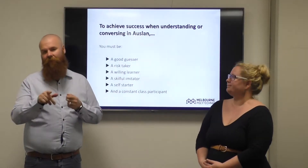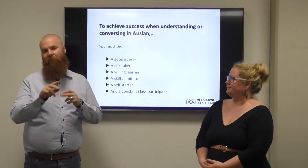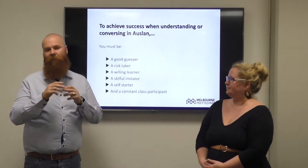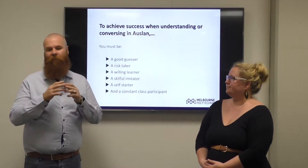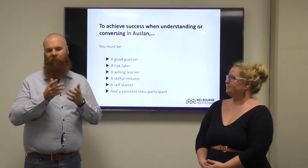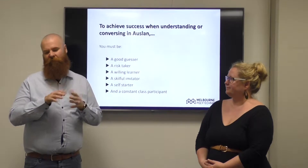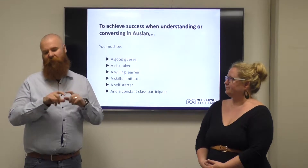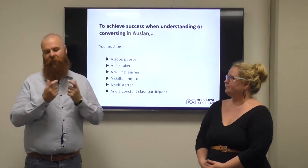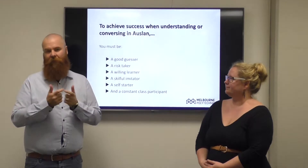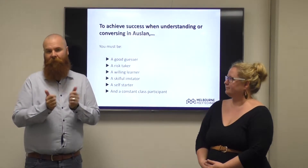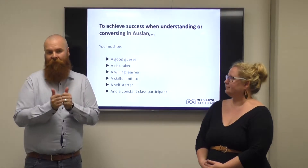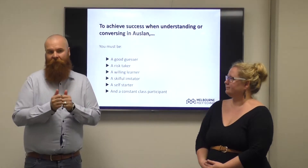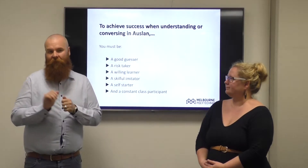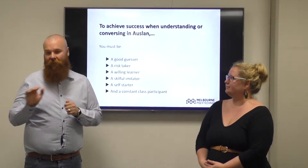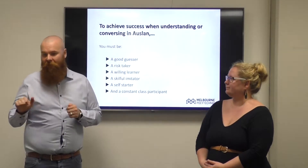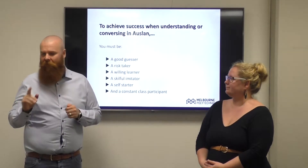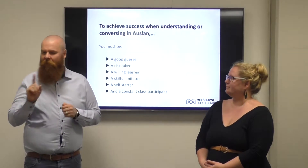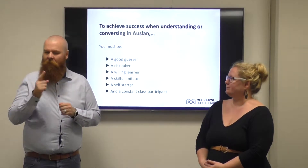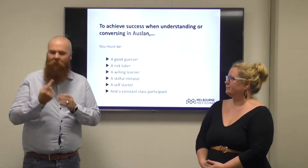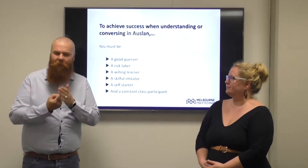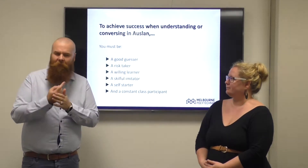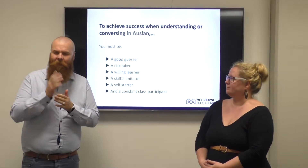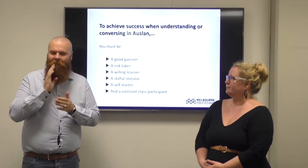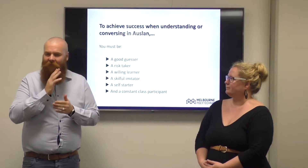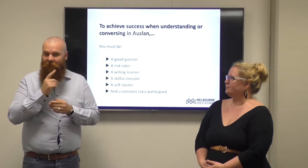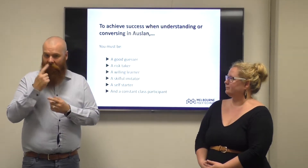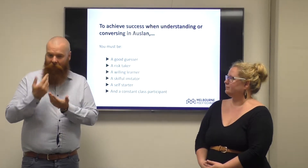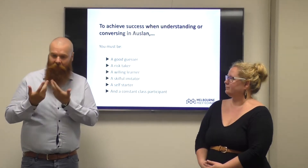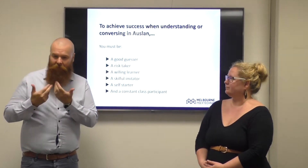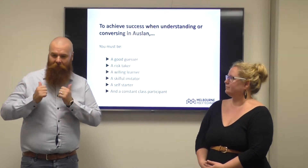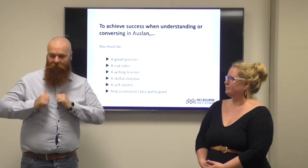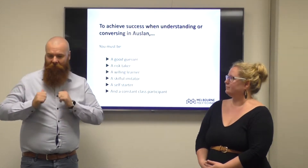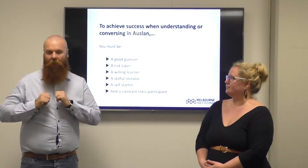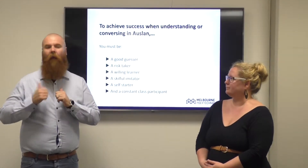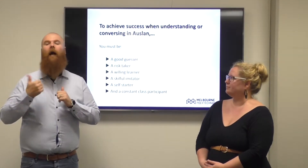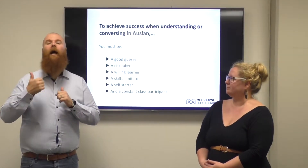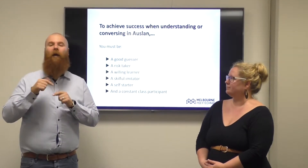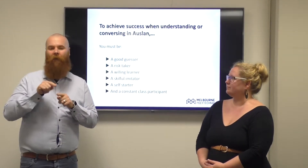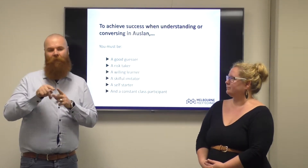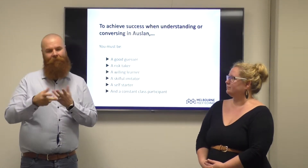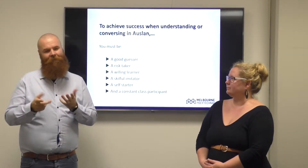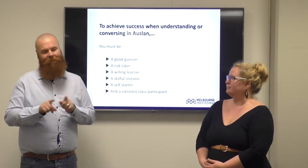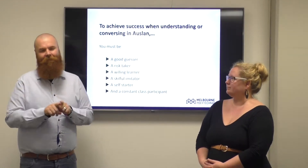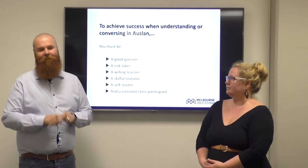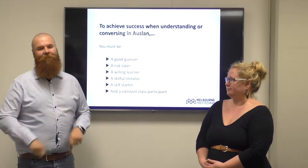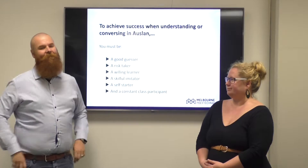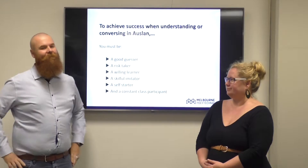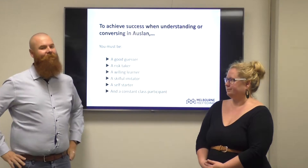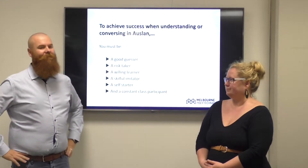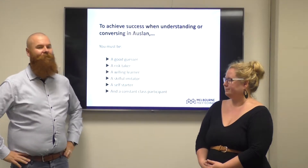class, maybe you've got an appointment, perhaps you can ask a classmate what you